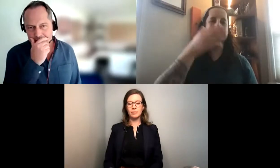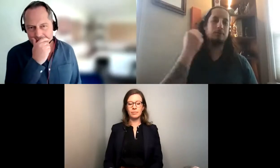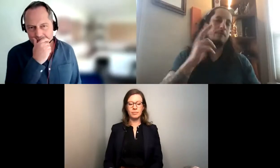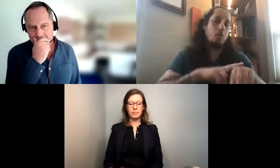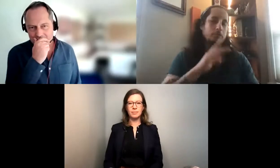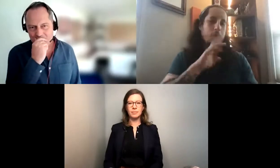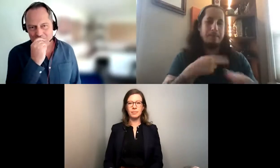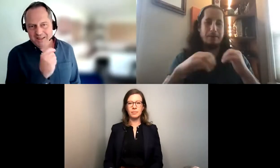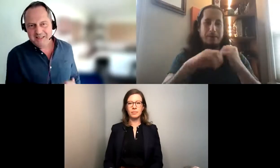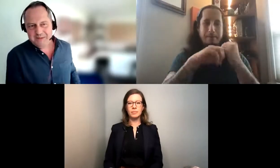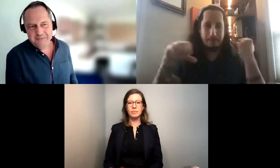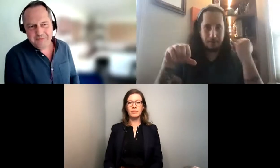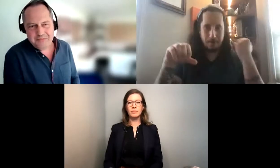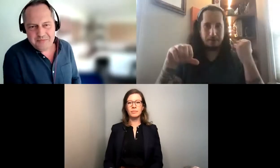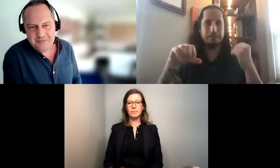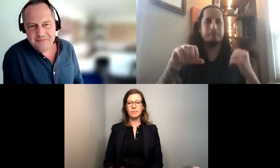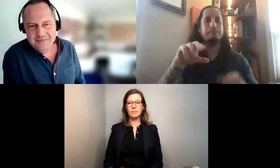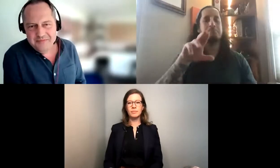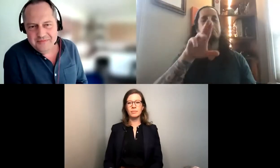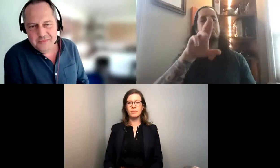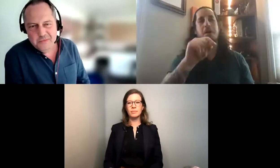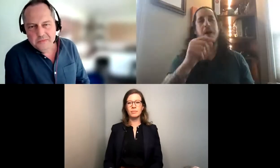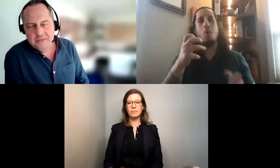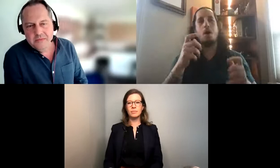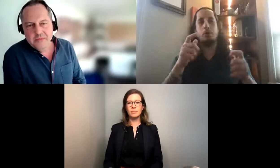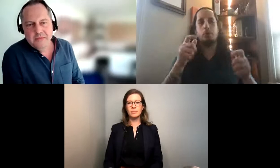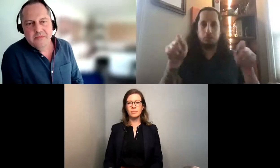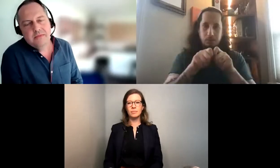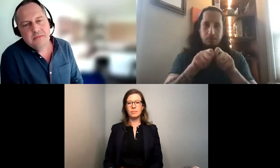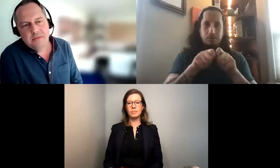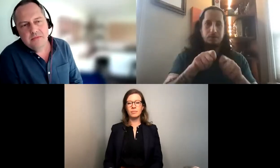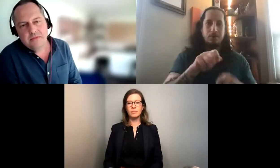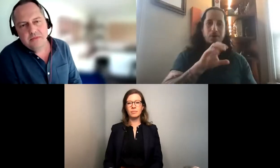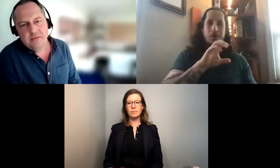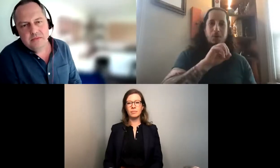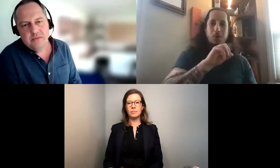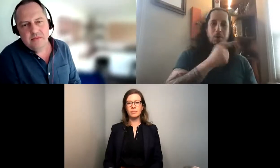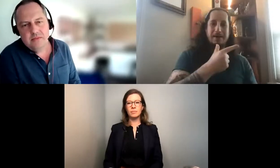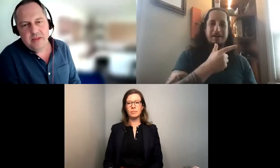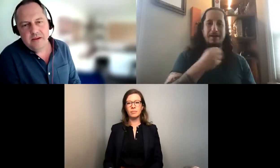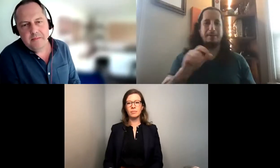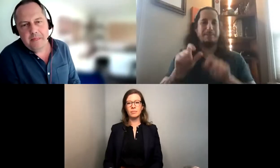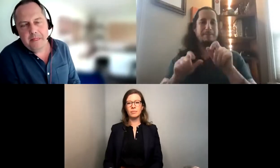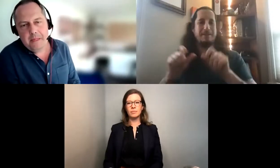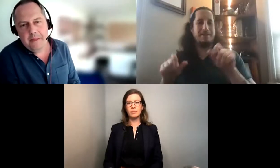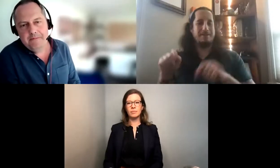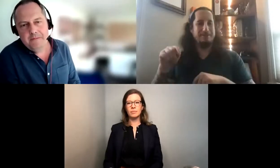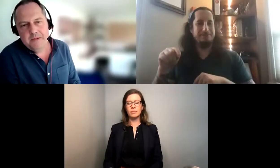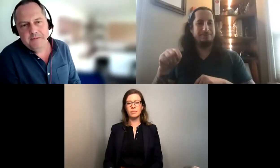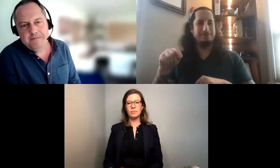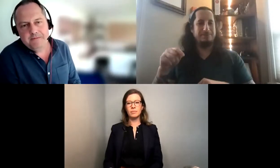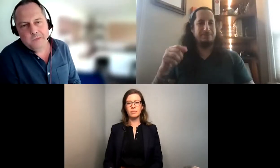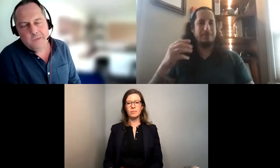reasons I'm pushing this point is because, of course, we're talking about the pipeline, but I really want to make this connection